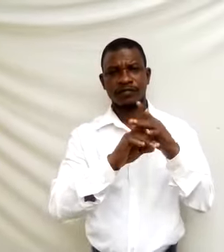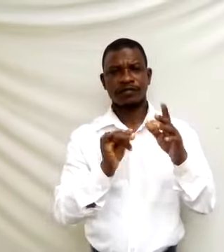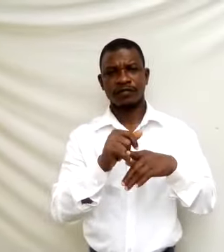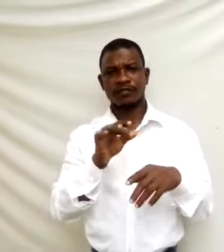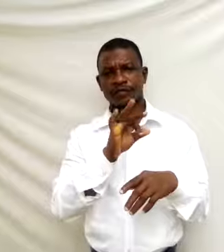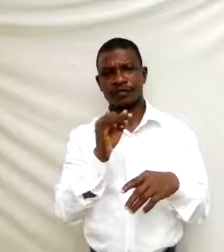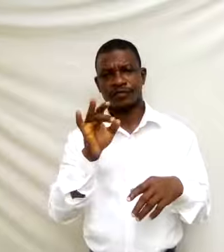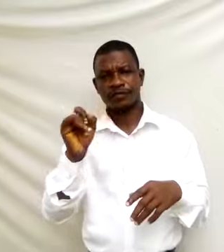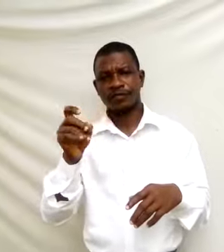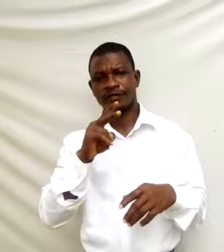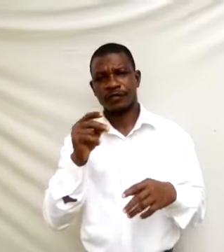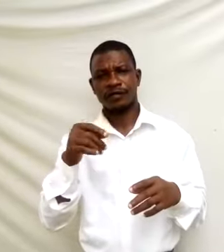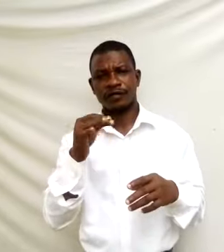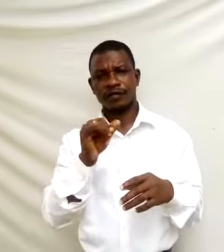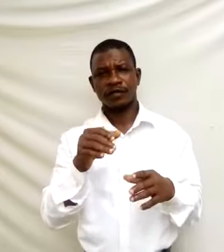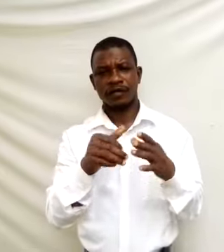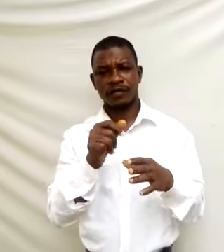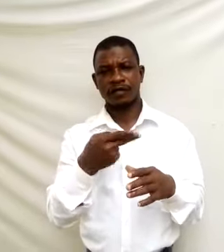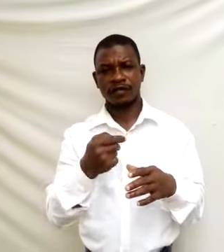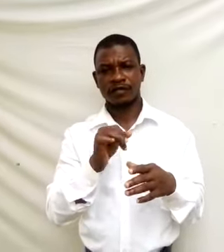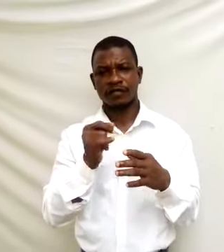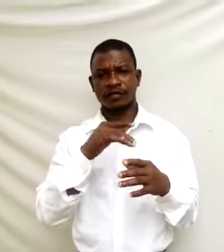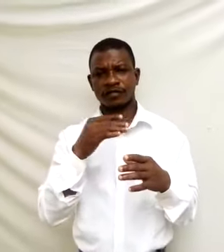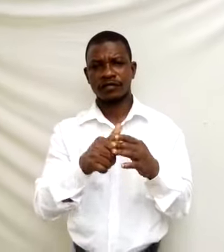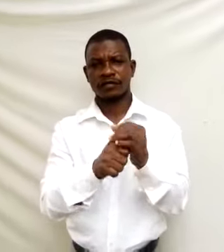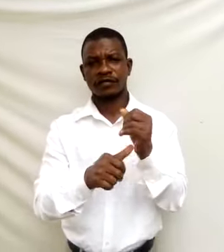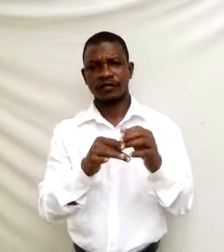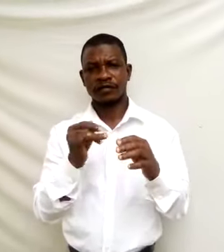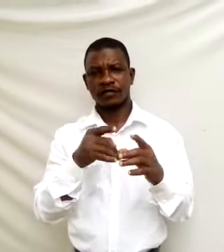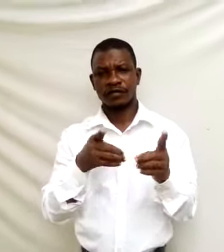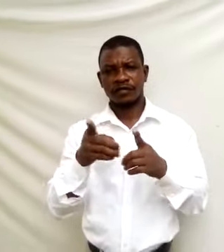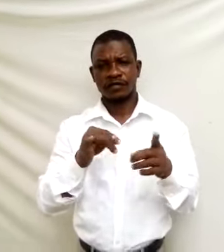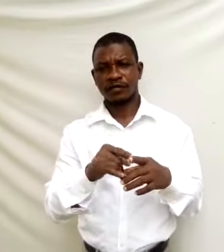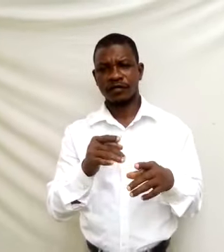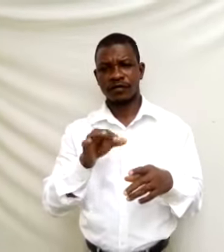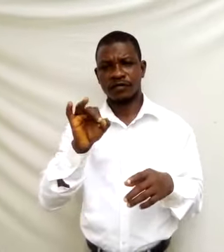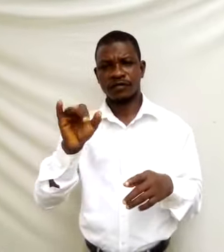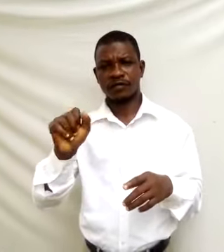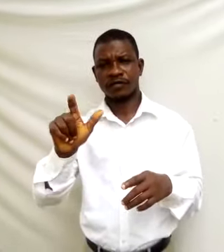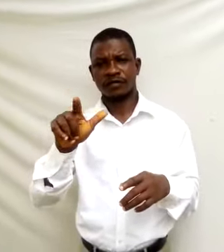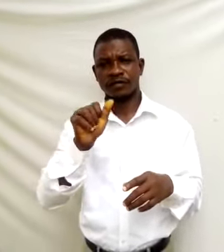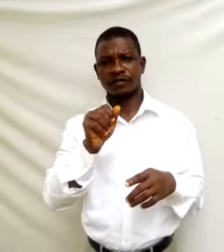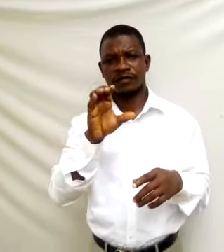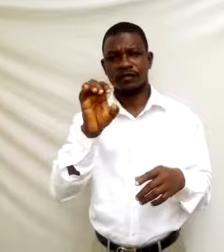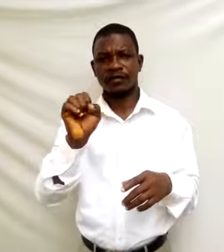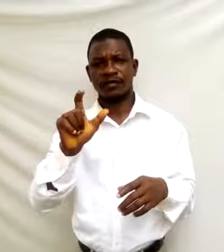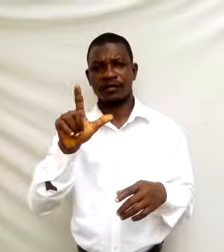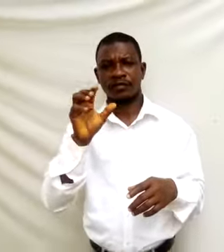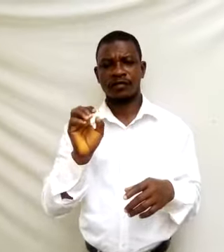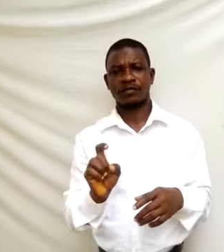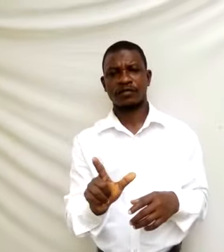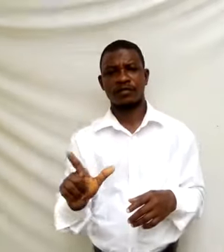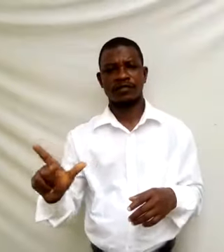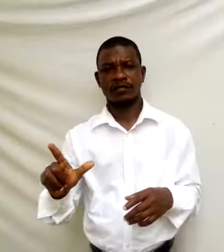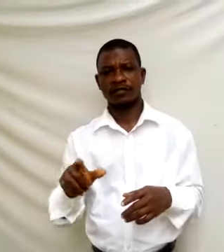flame ends their description as flame cells the waste